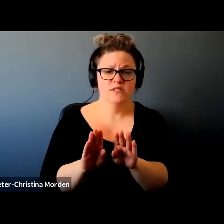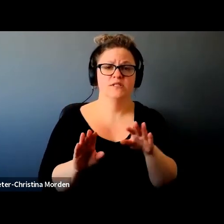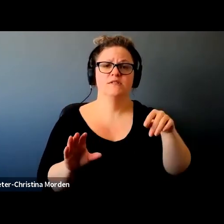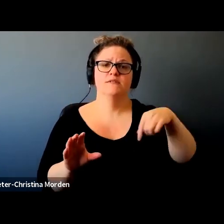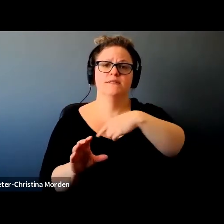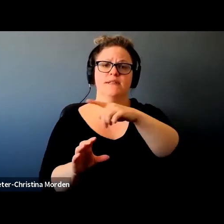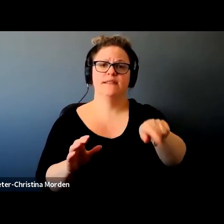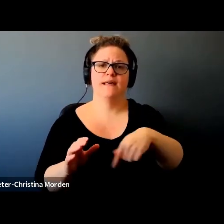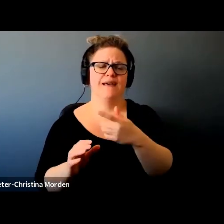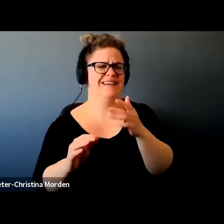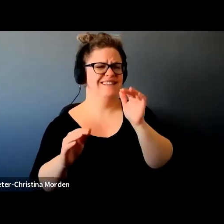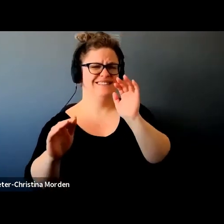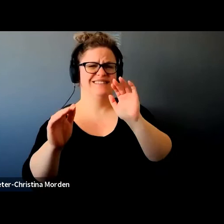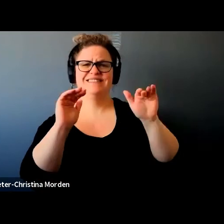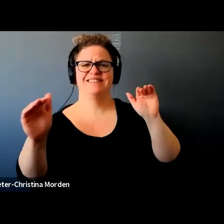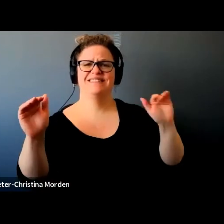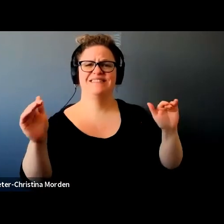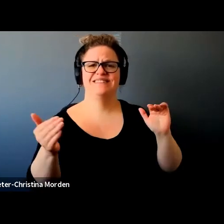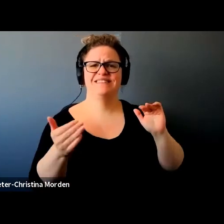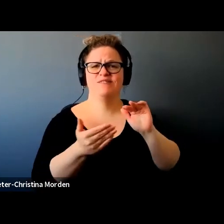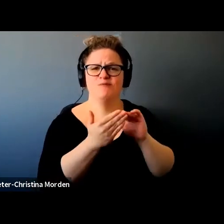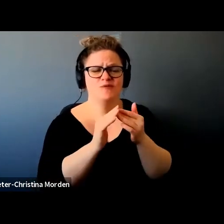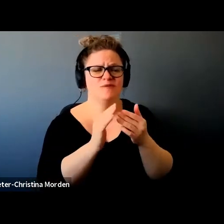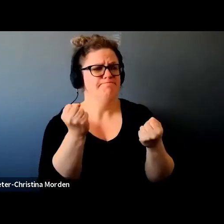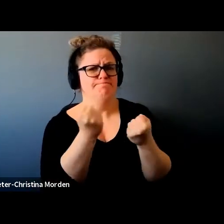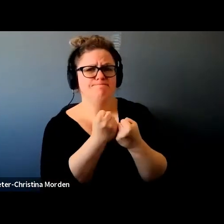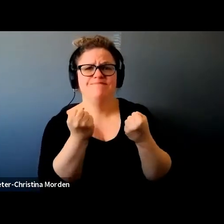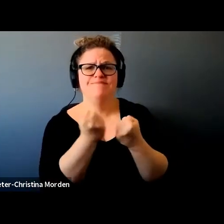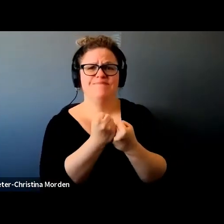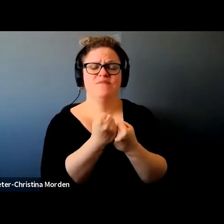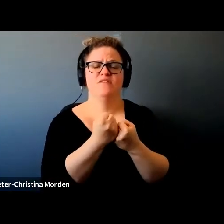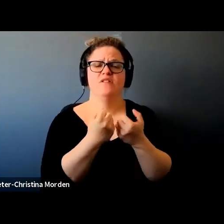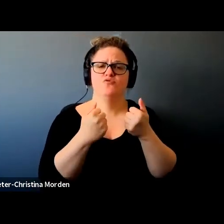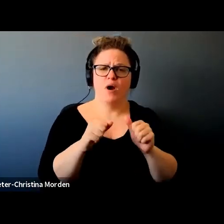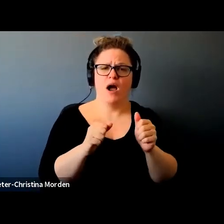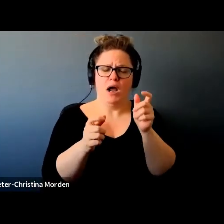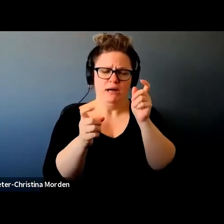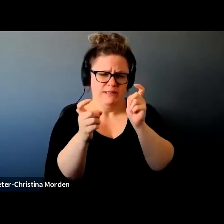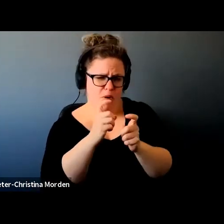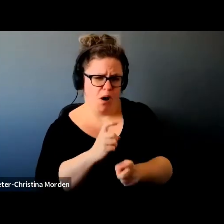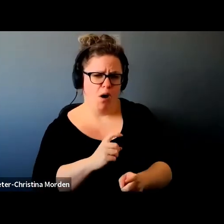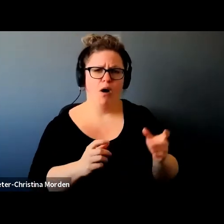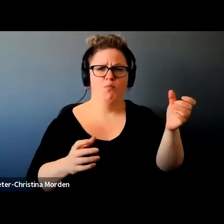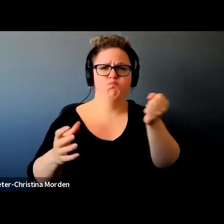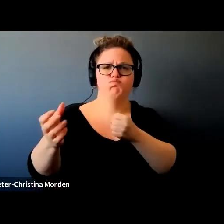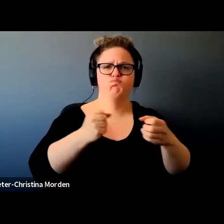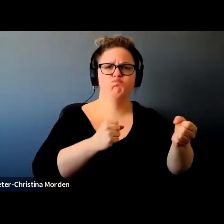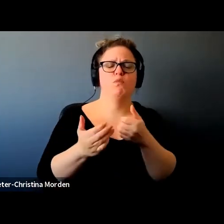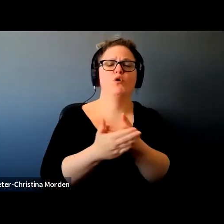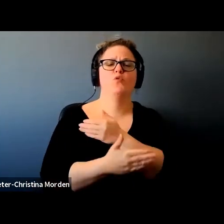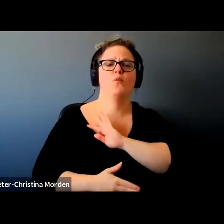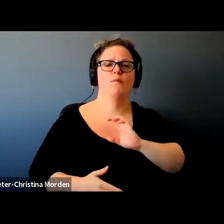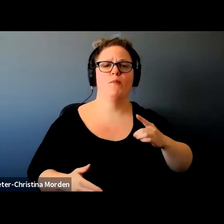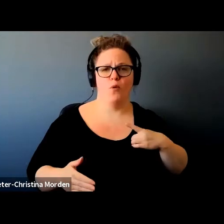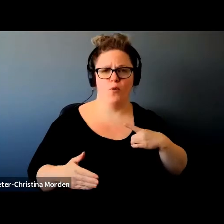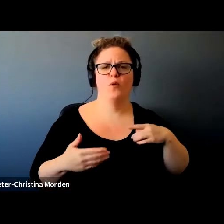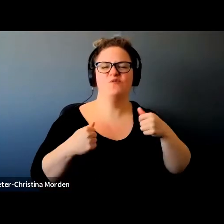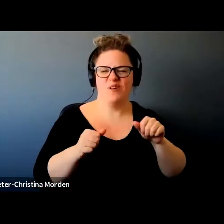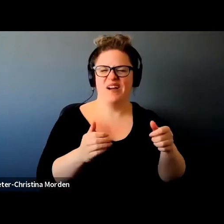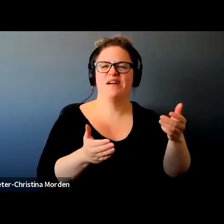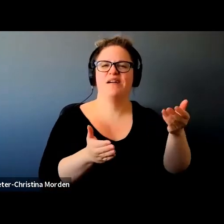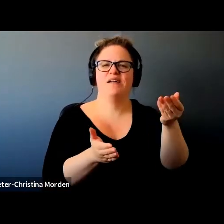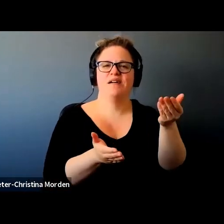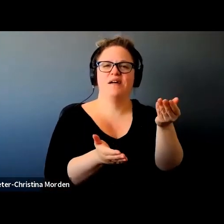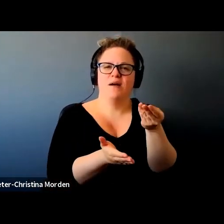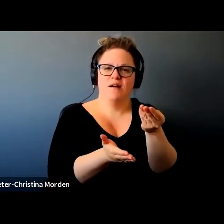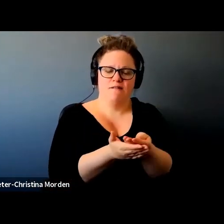the community to rally behind them as they restructured and got a new board and tried to like raise money to keep